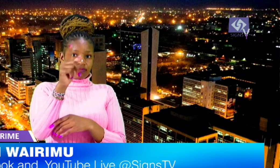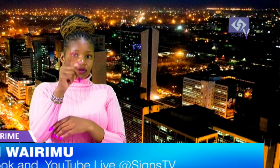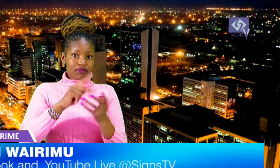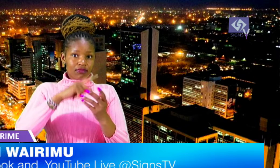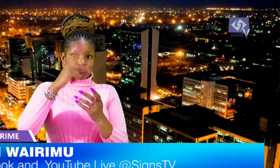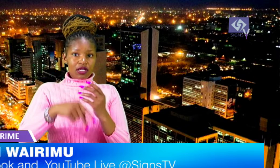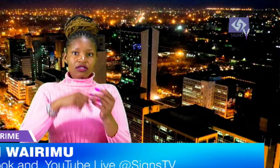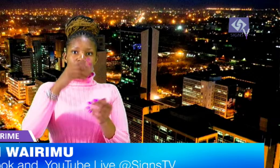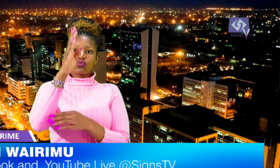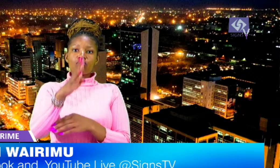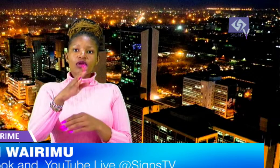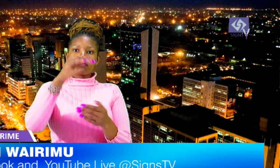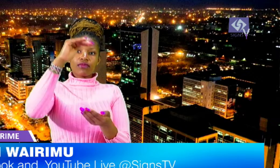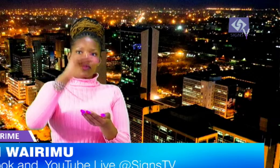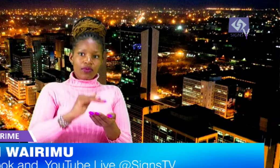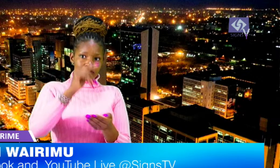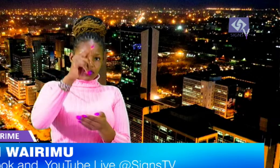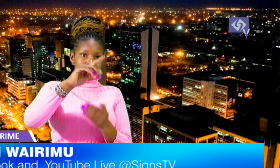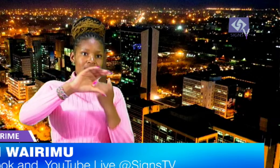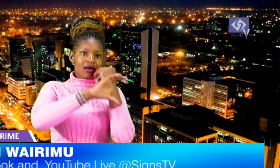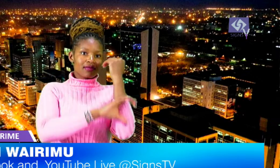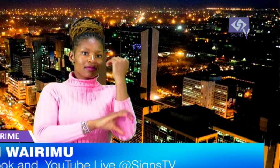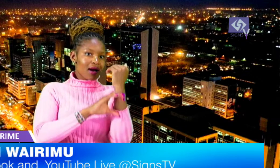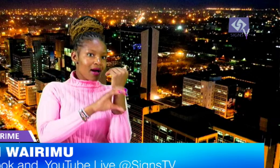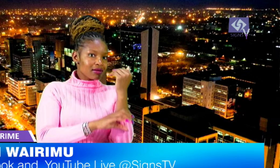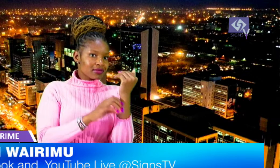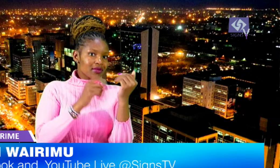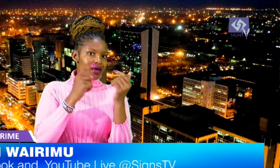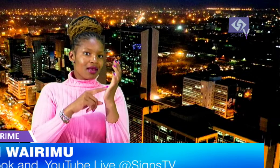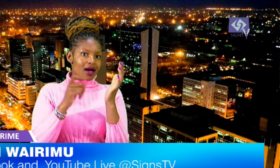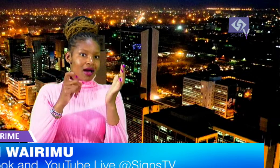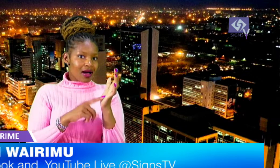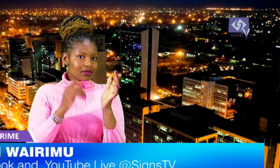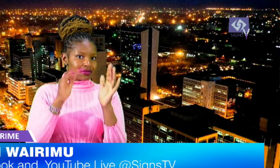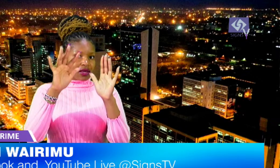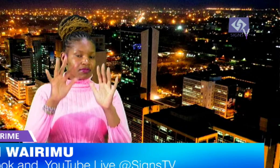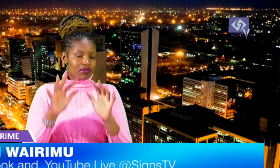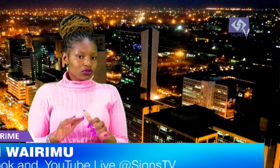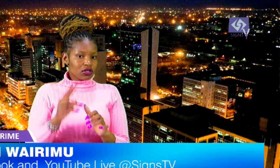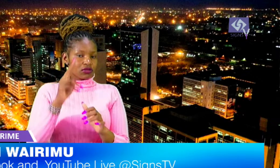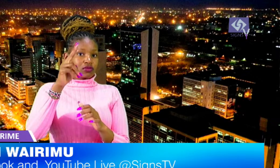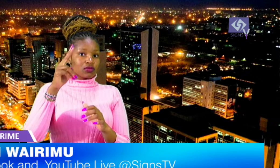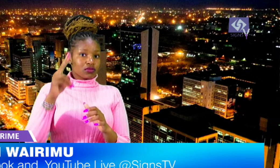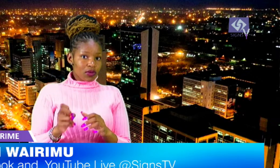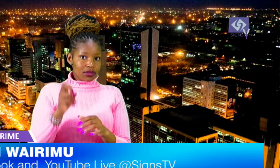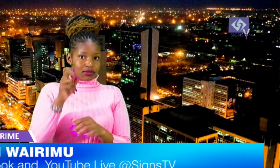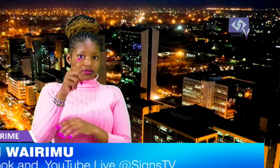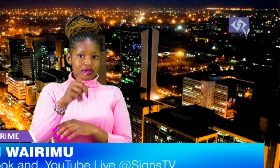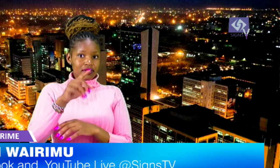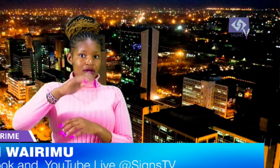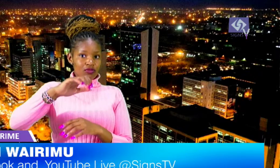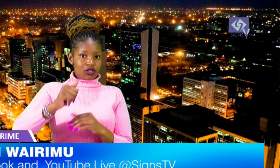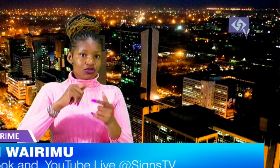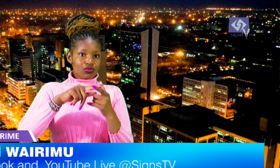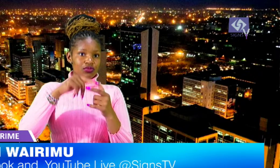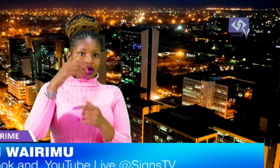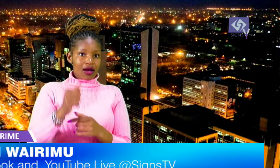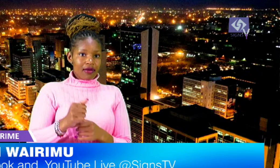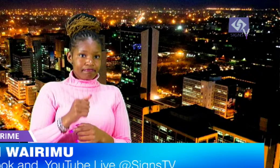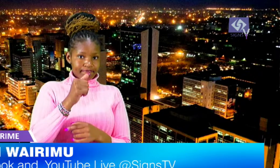Lower Nzoia irrigation project will reduce the country's rice imports by 20%, contributing